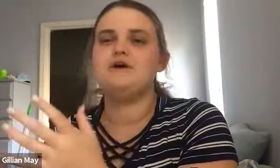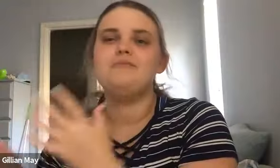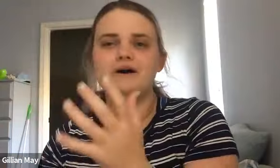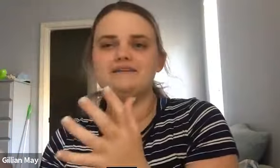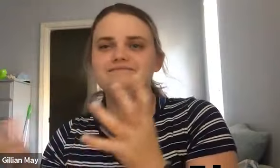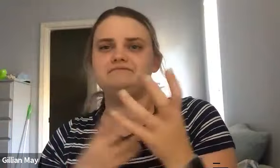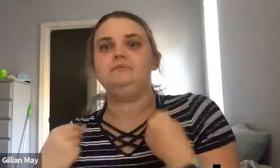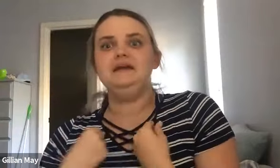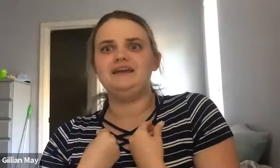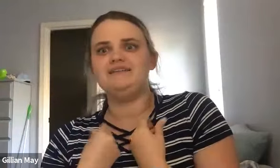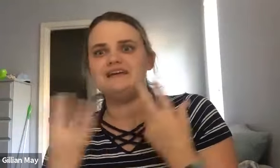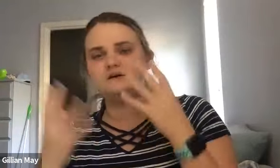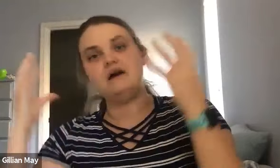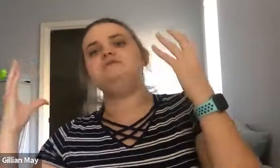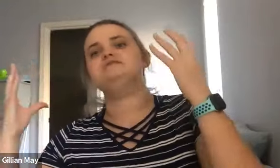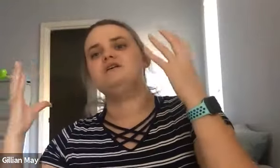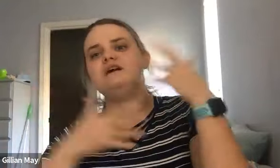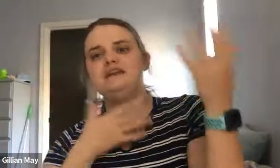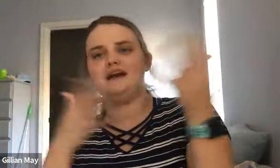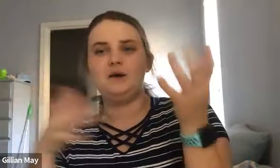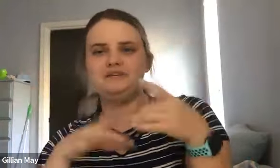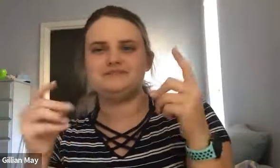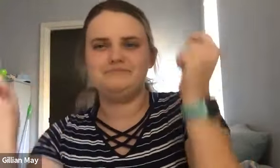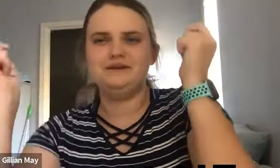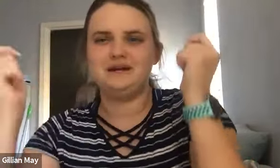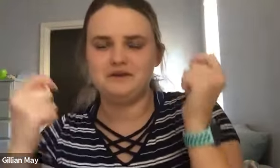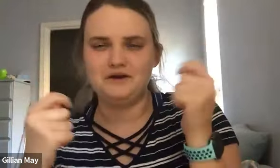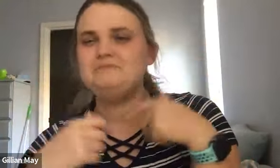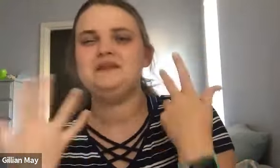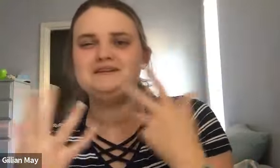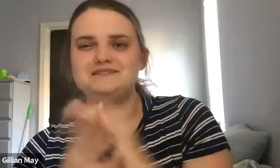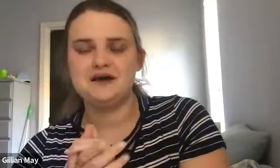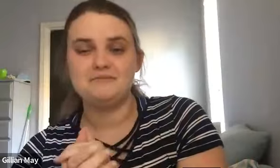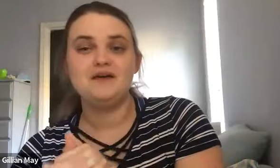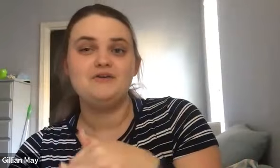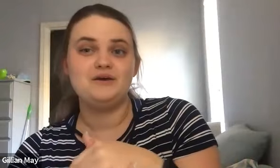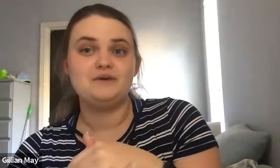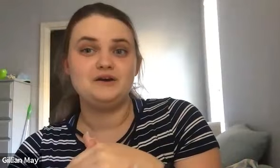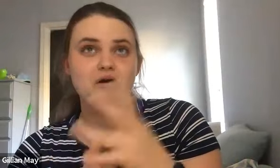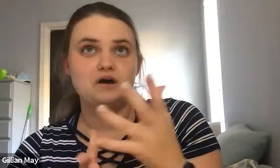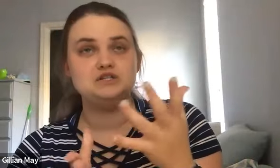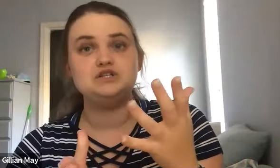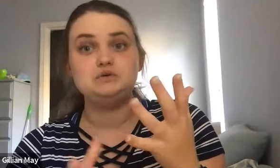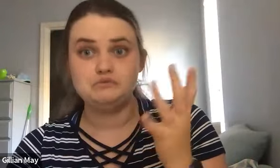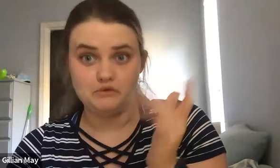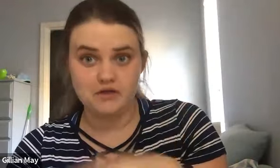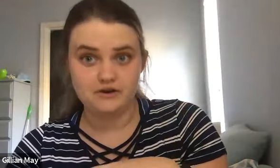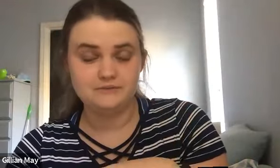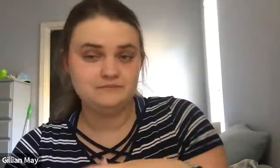go. But for me, that's how I always saw it. And it kind of helped me just kind of pick it up and go. So then we go on to brother.